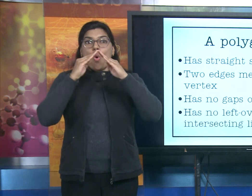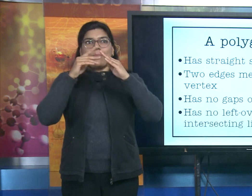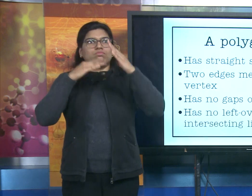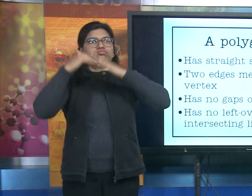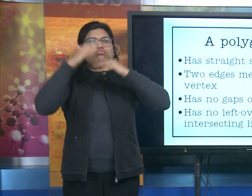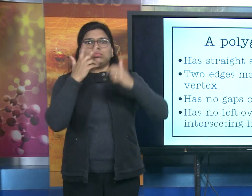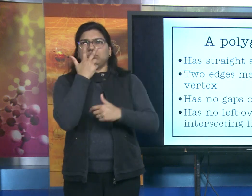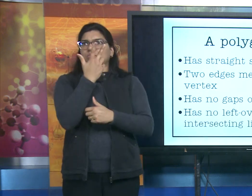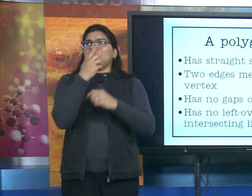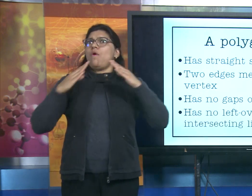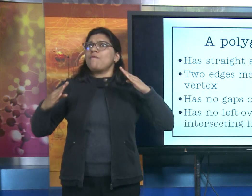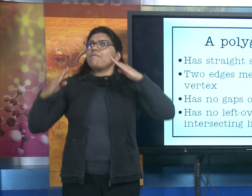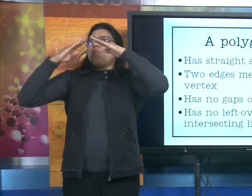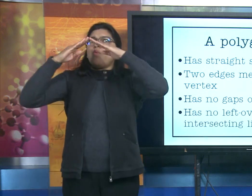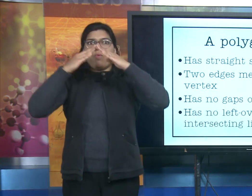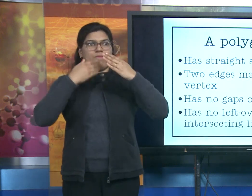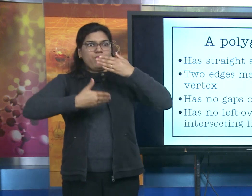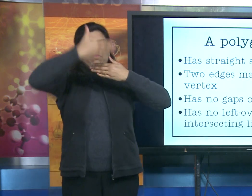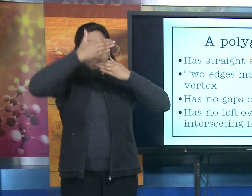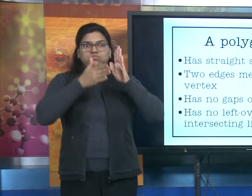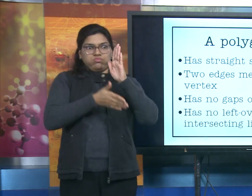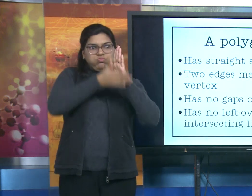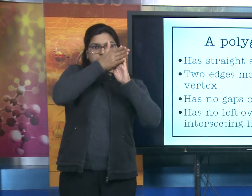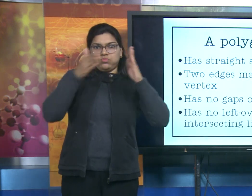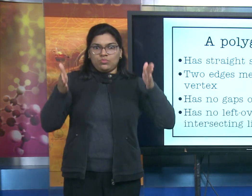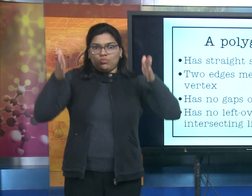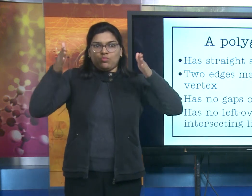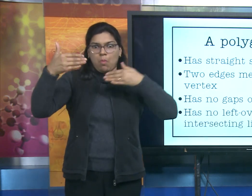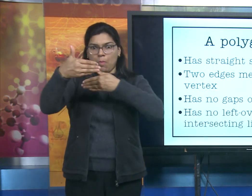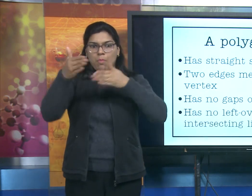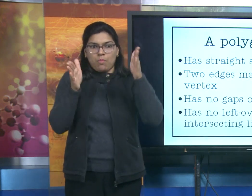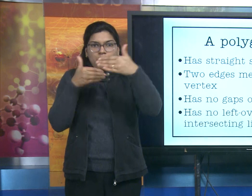gap. Like you see any building or any home,